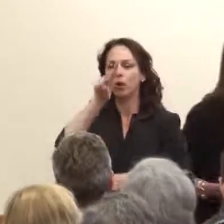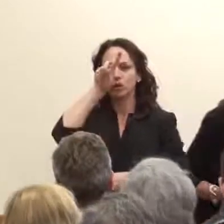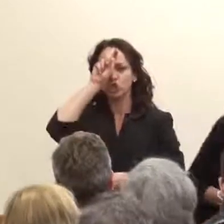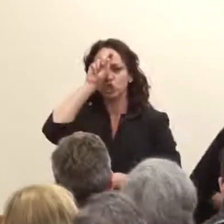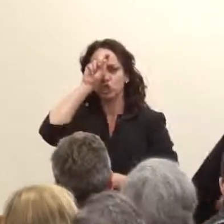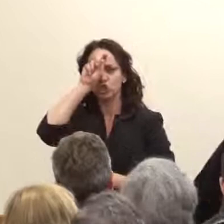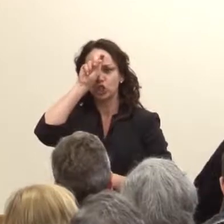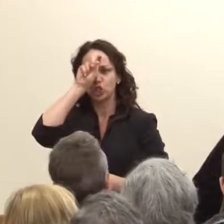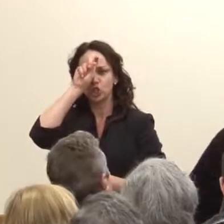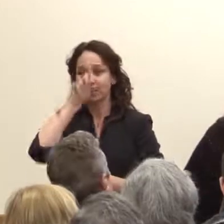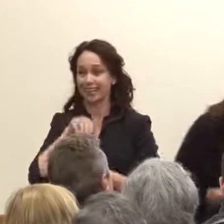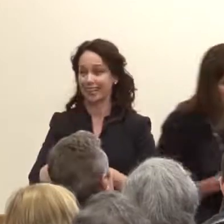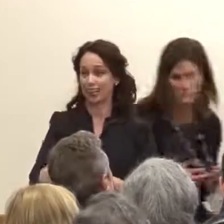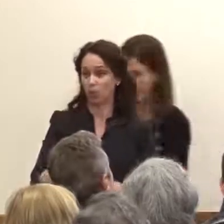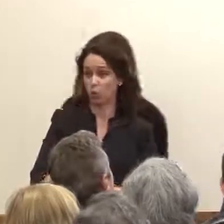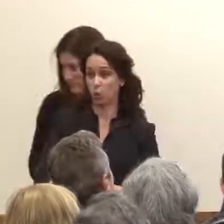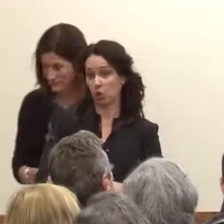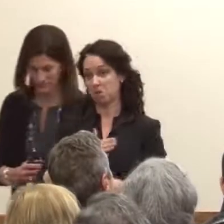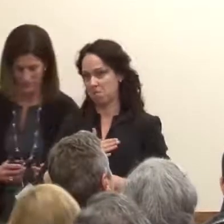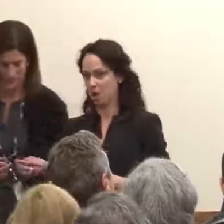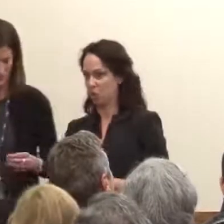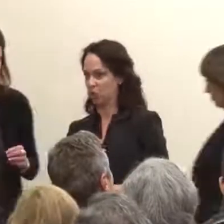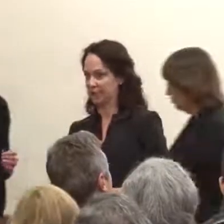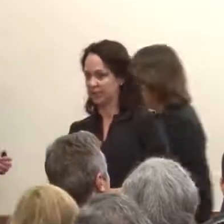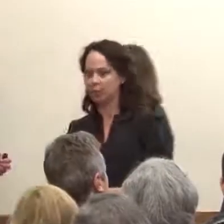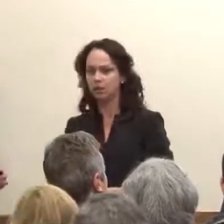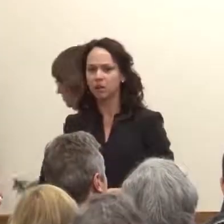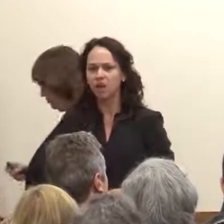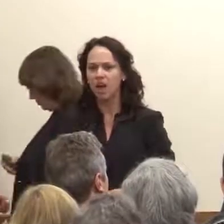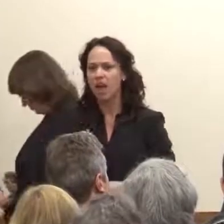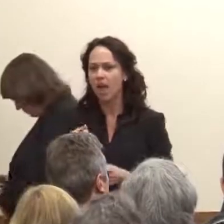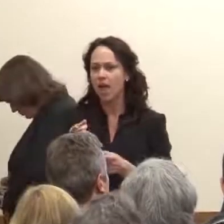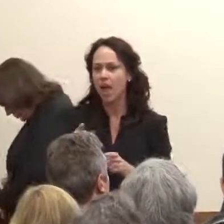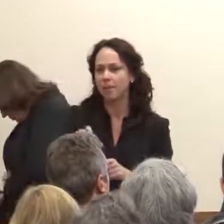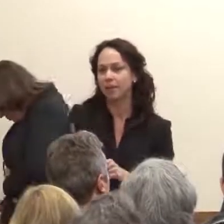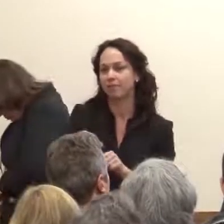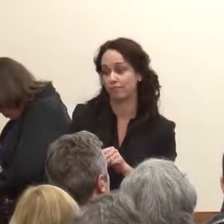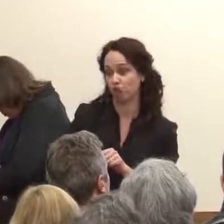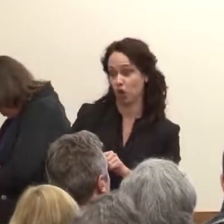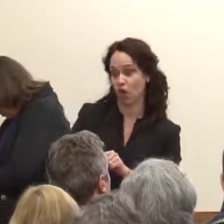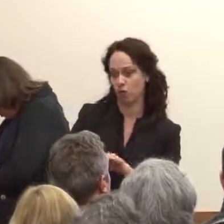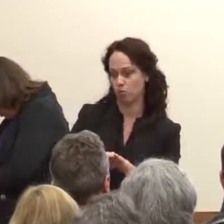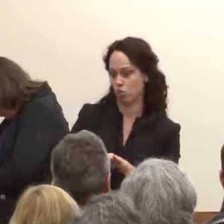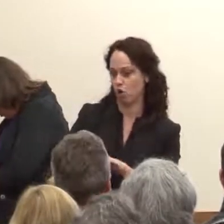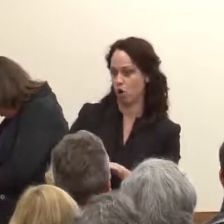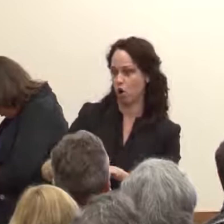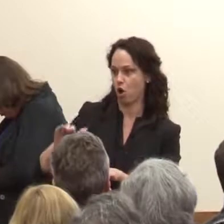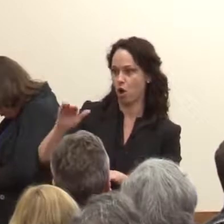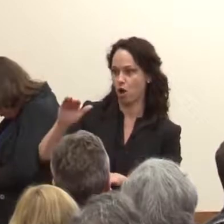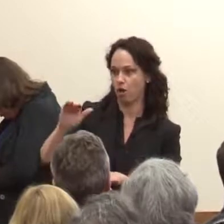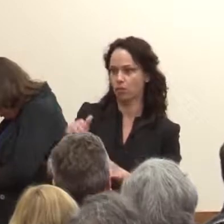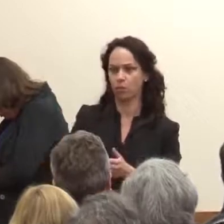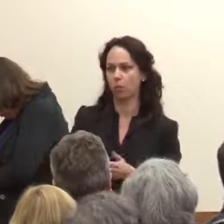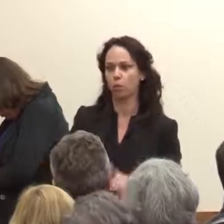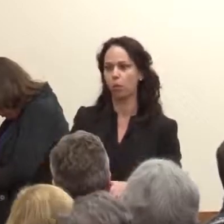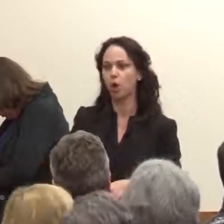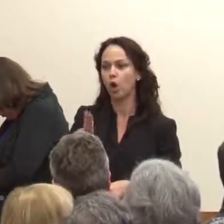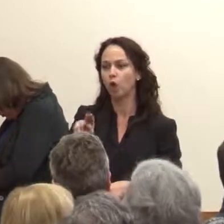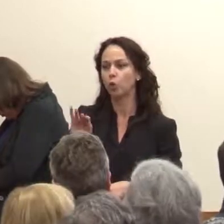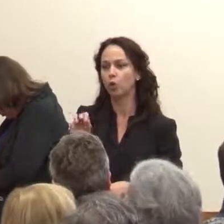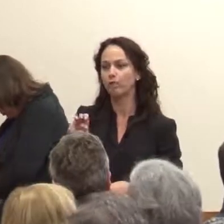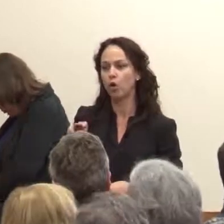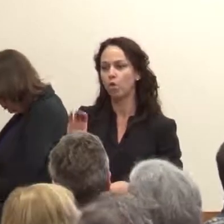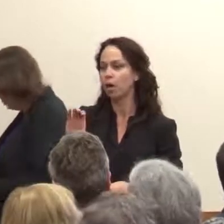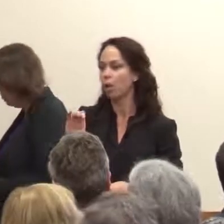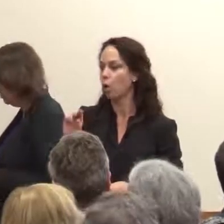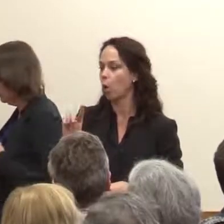I have in my own work, is what happens if a child is brought up with a non-uniform code of input? What happens